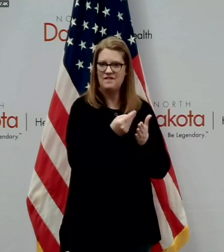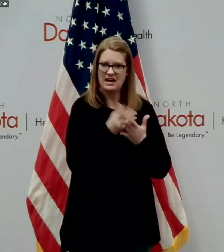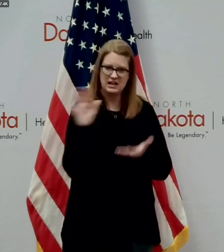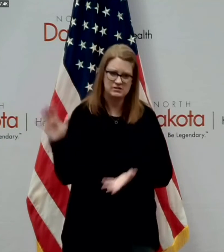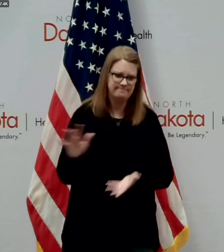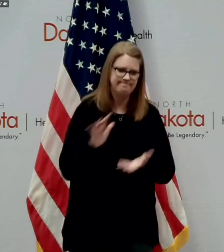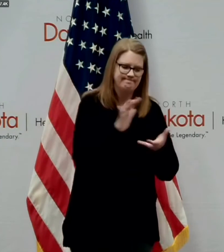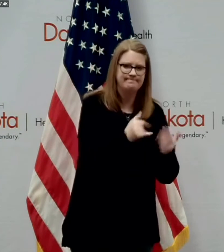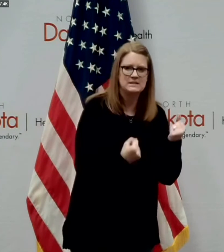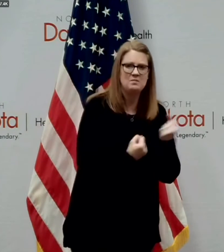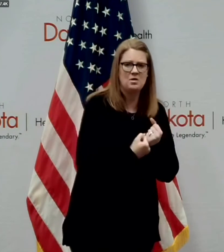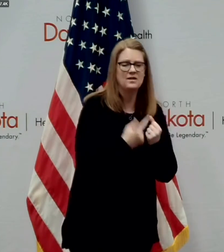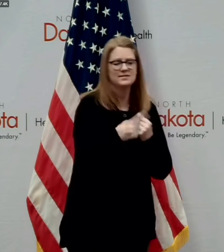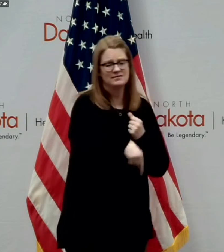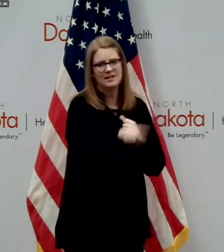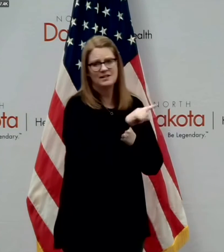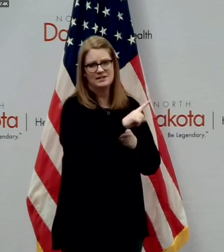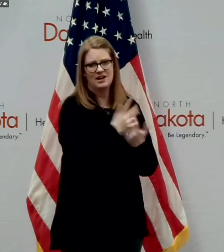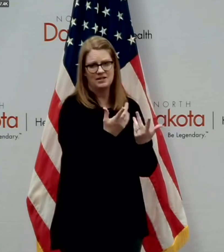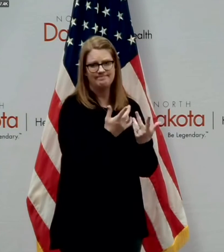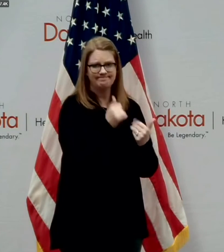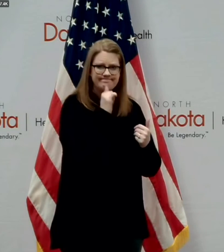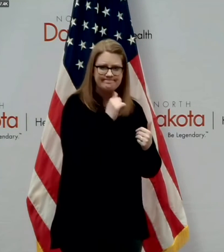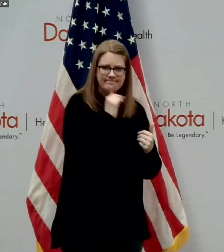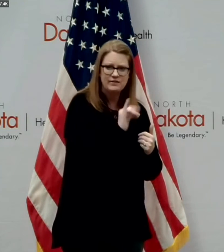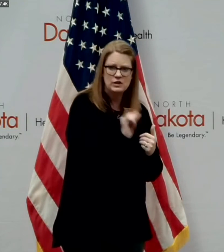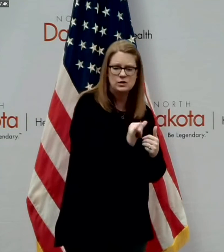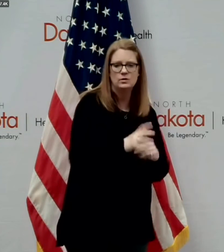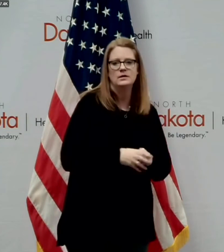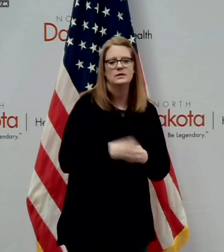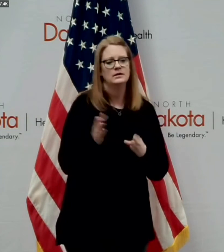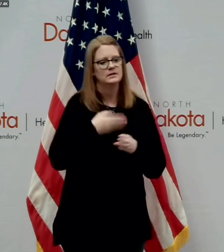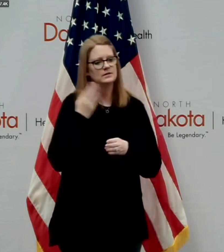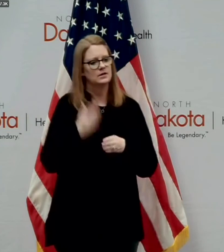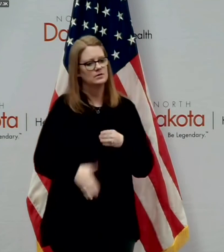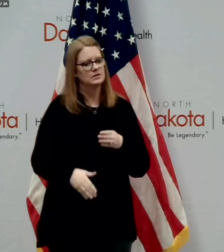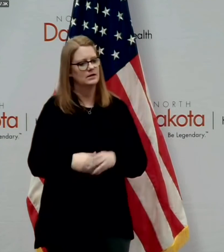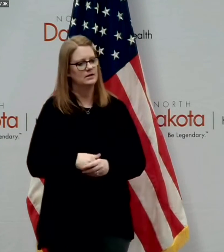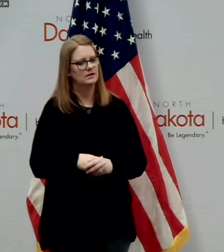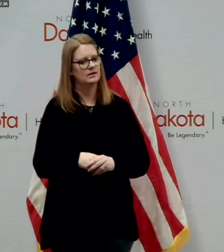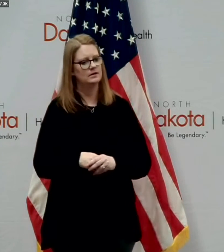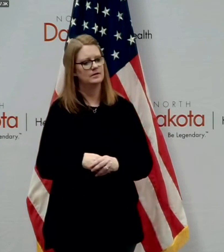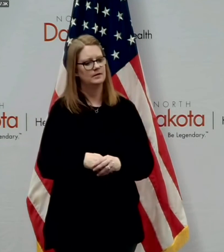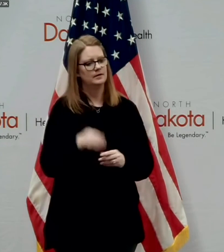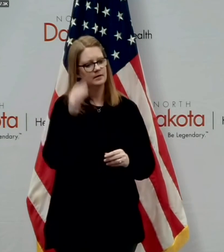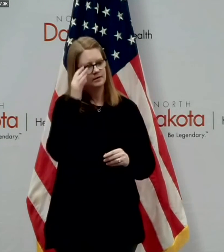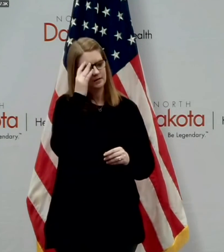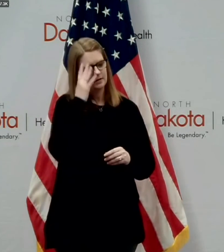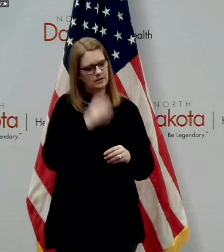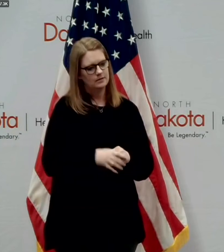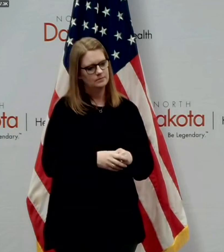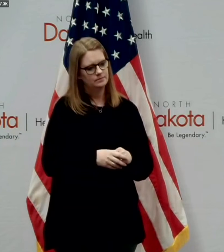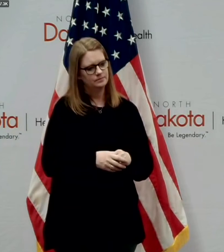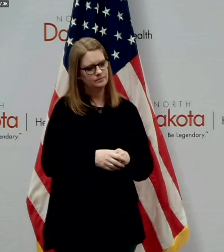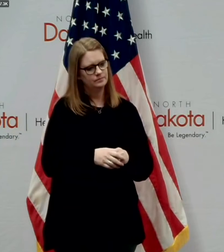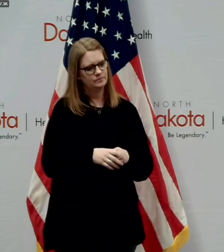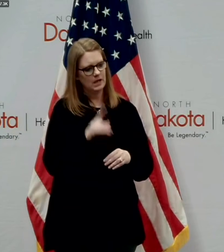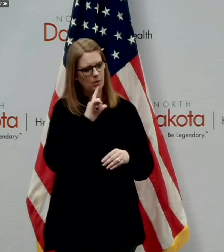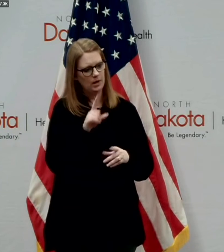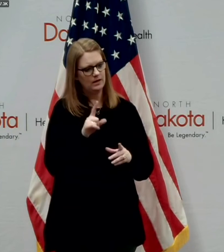do that. So in closing, I think, again, I just want to reiterate how